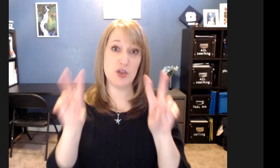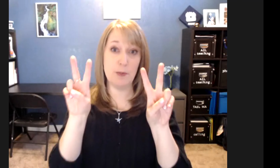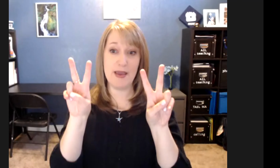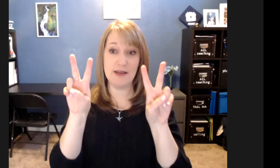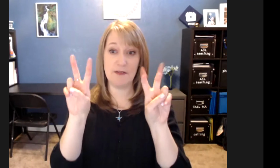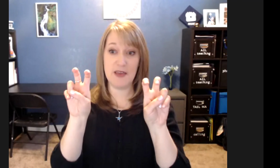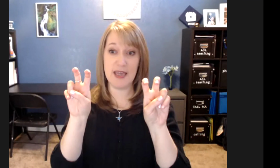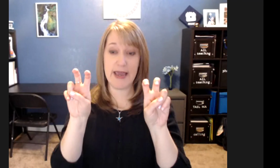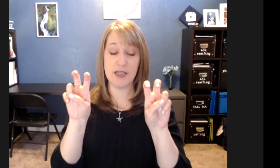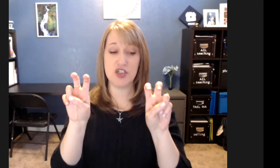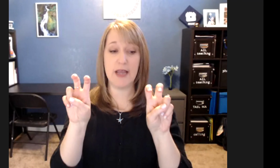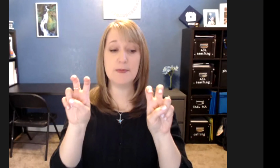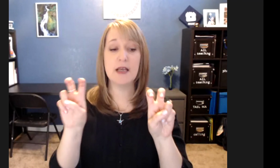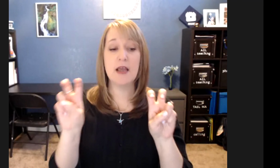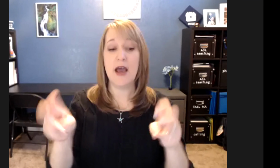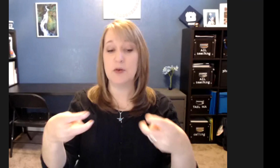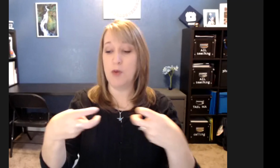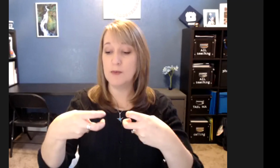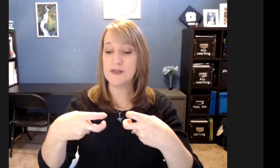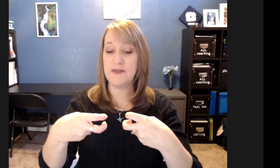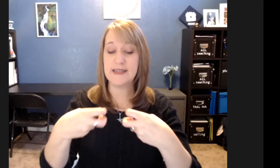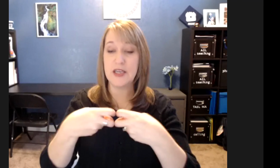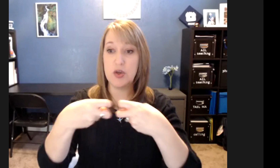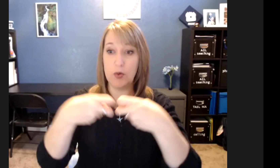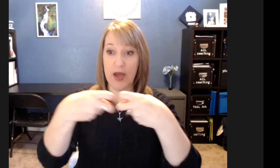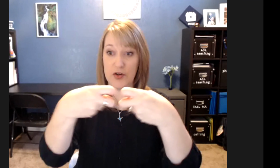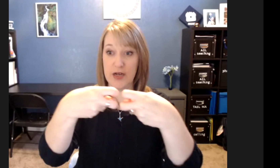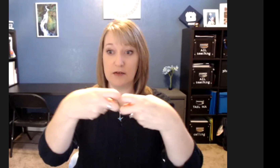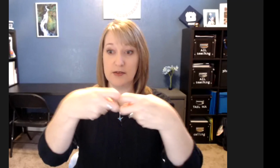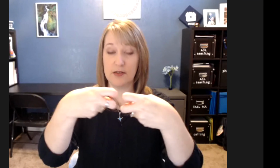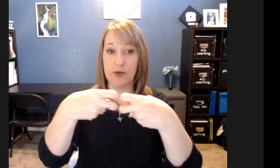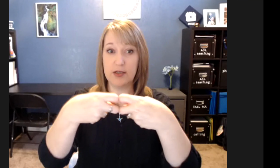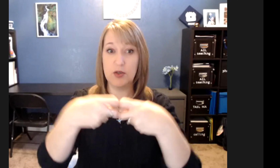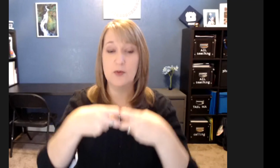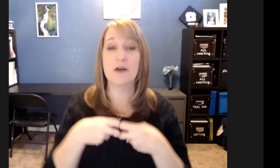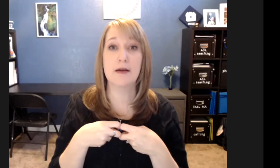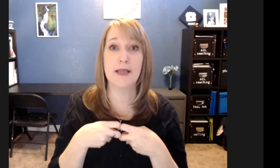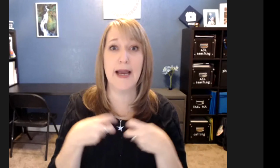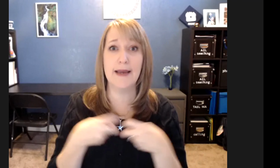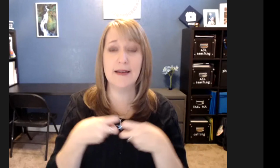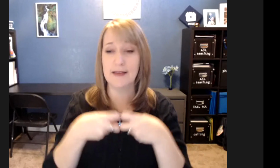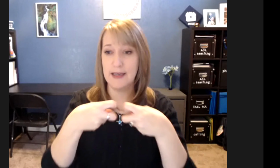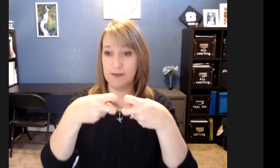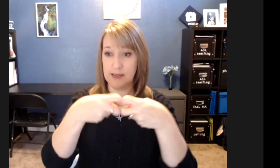2 bent V hand shapes, have your palms facing you, and your knuckles are going to collide like